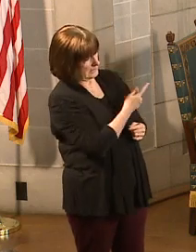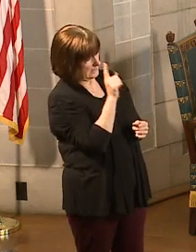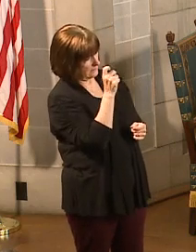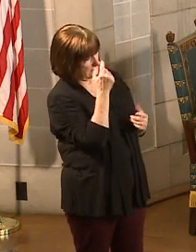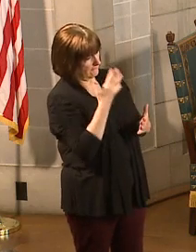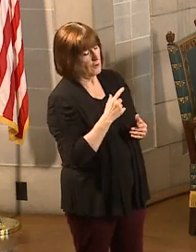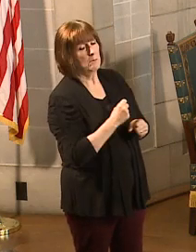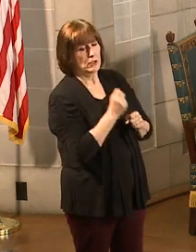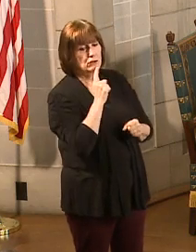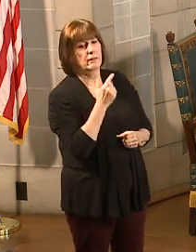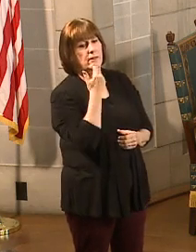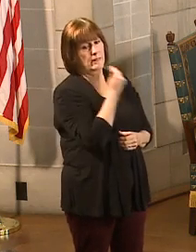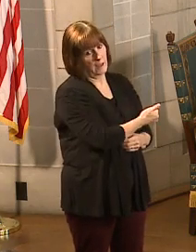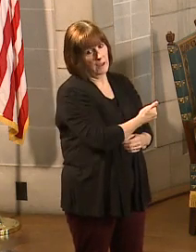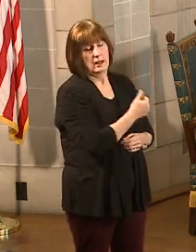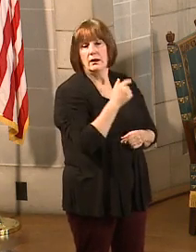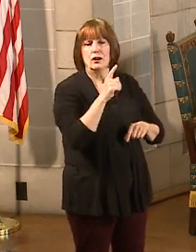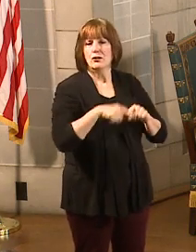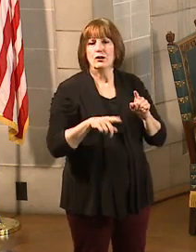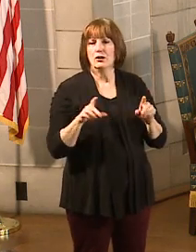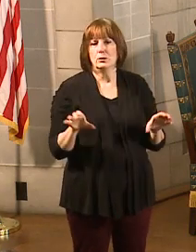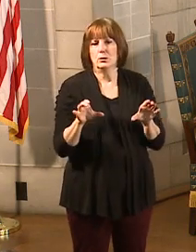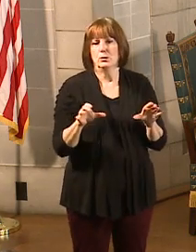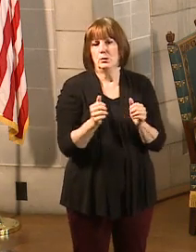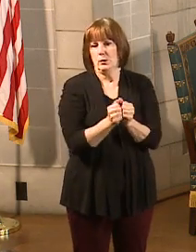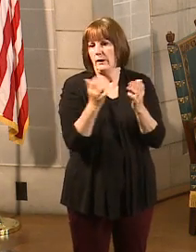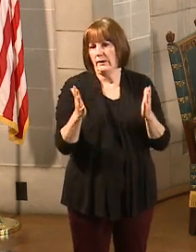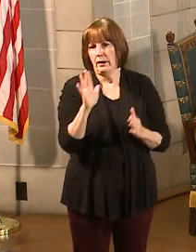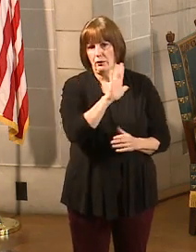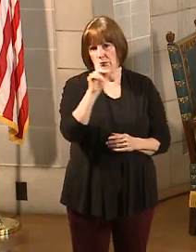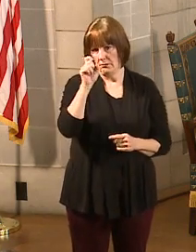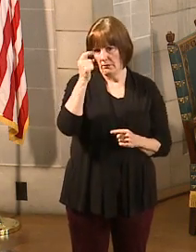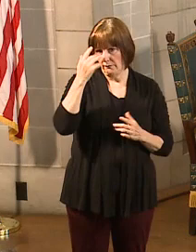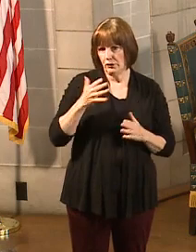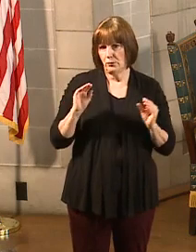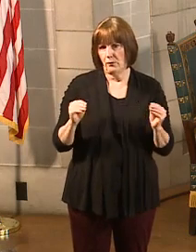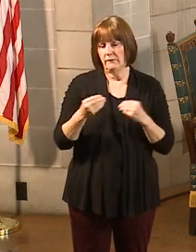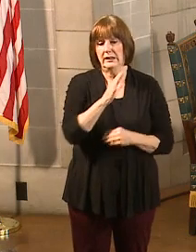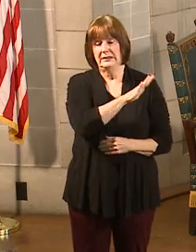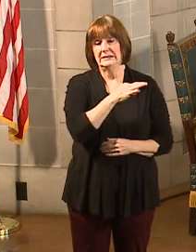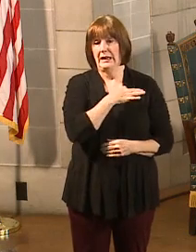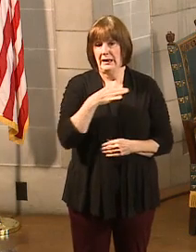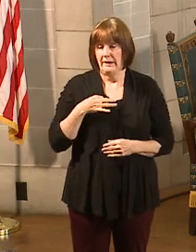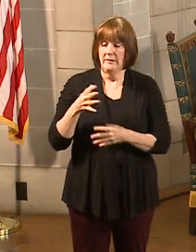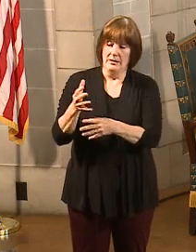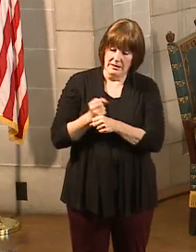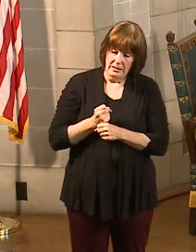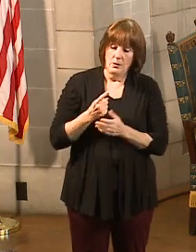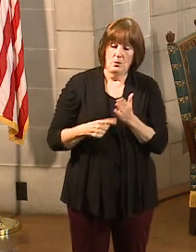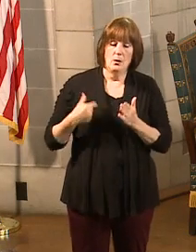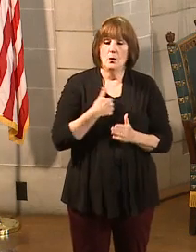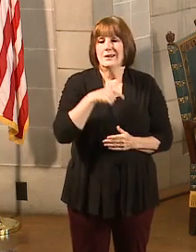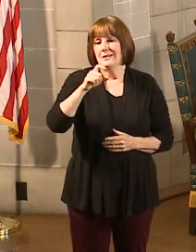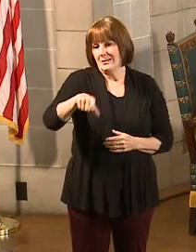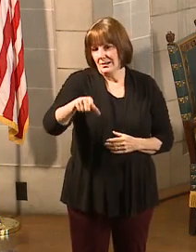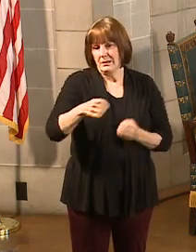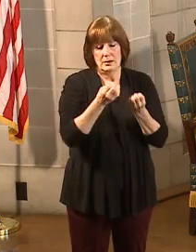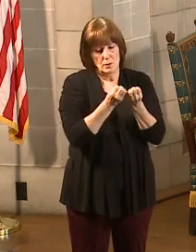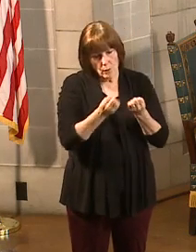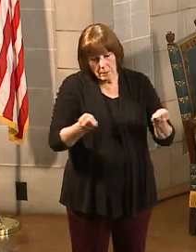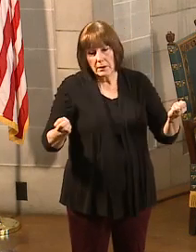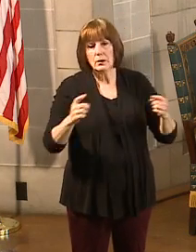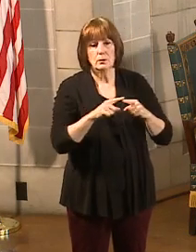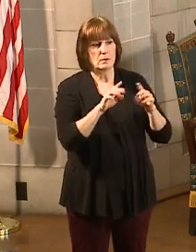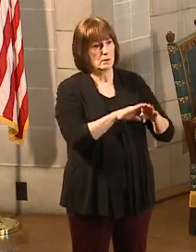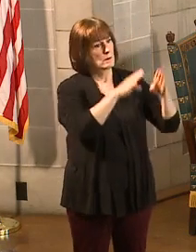off without the help of the governor's office and his staff in getting us what we need, the equipment that we need